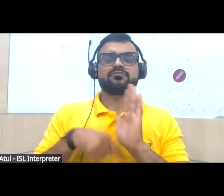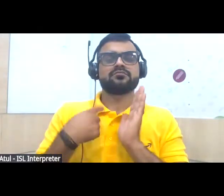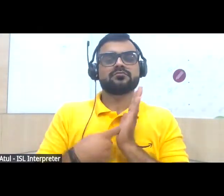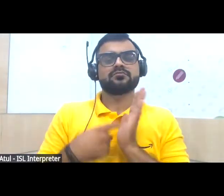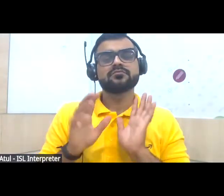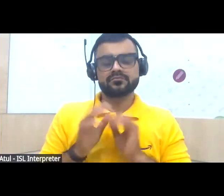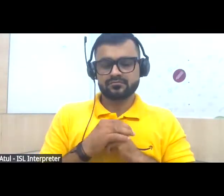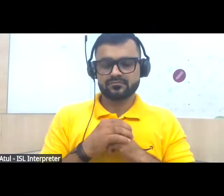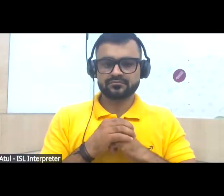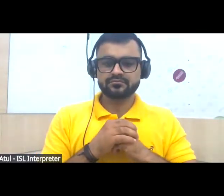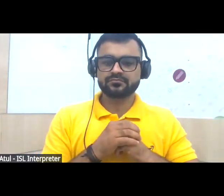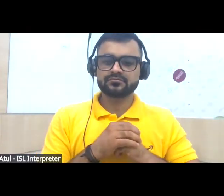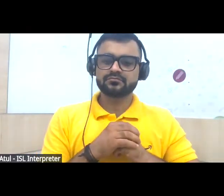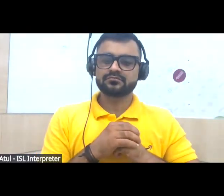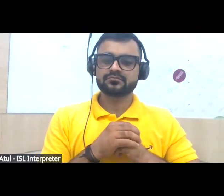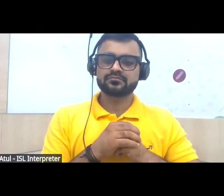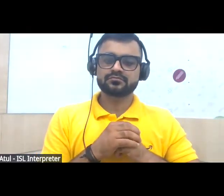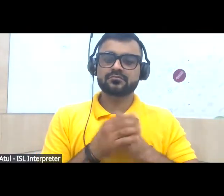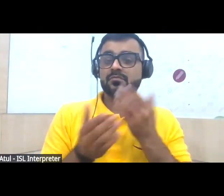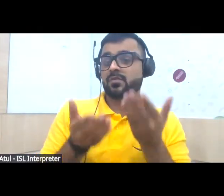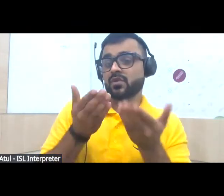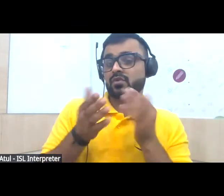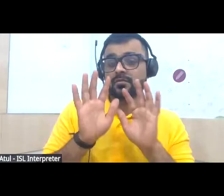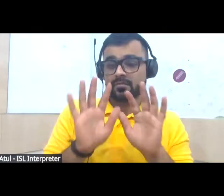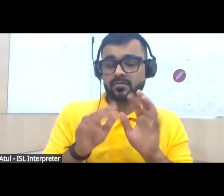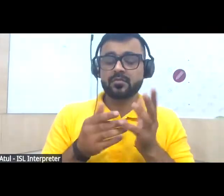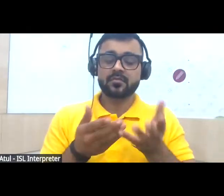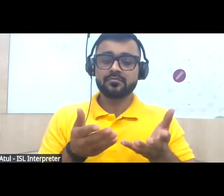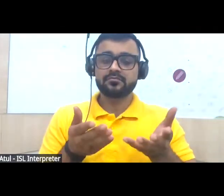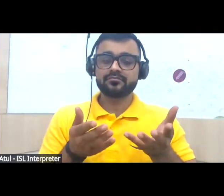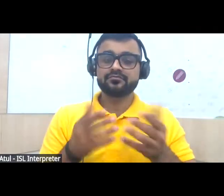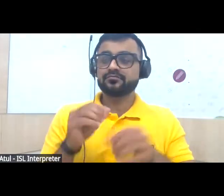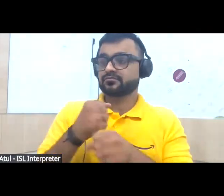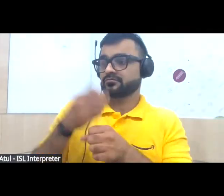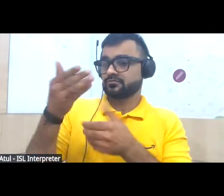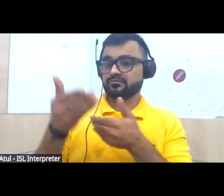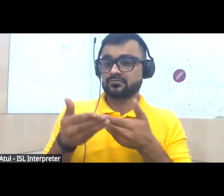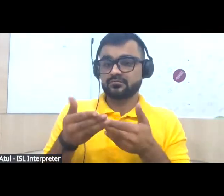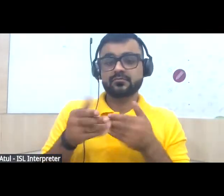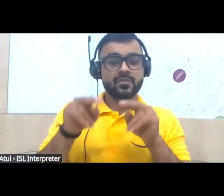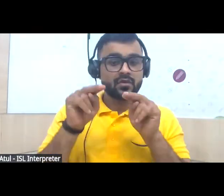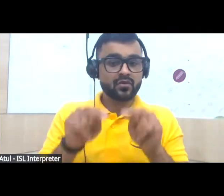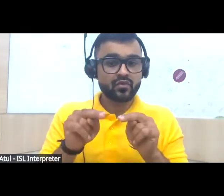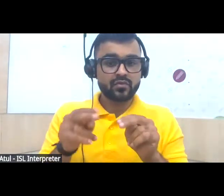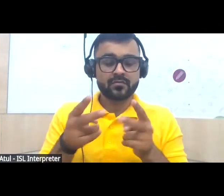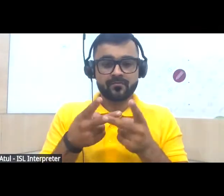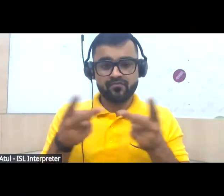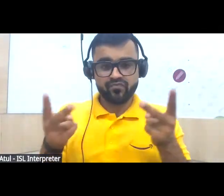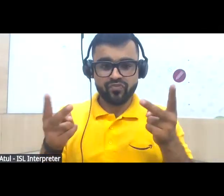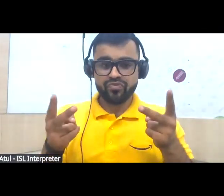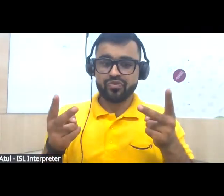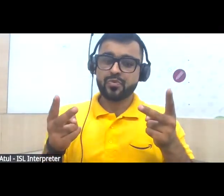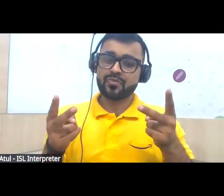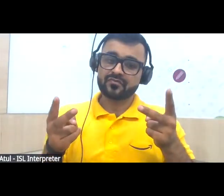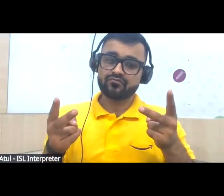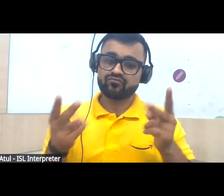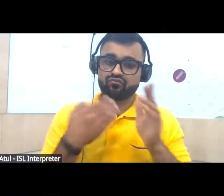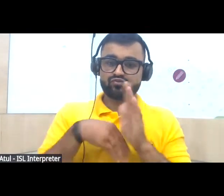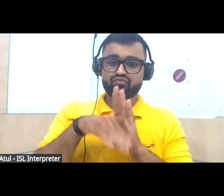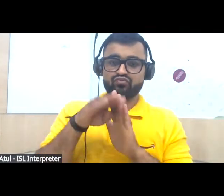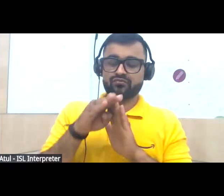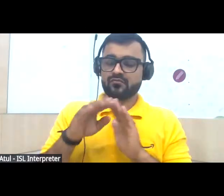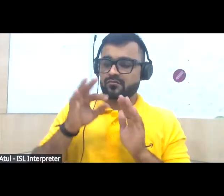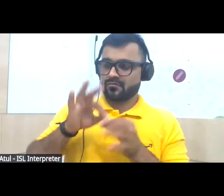Because you may have a guest who require a particular level of